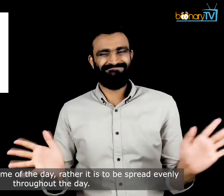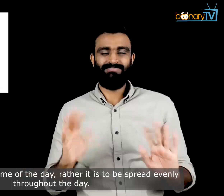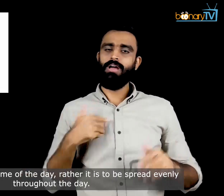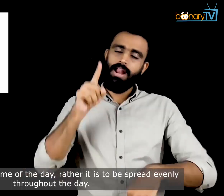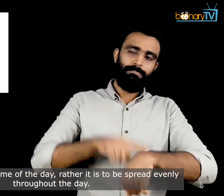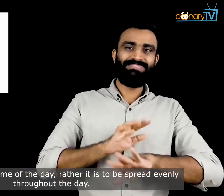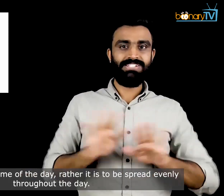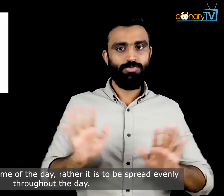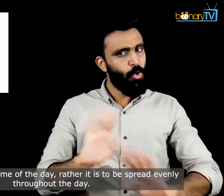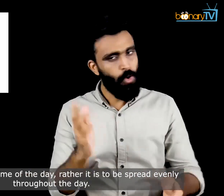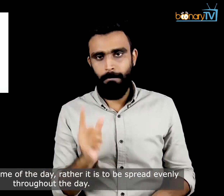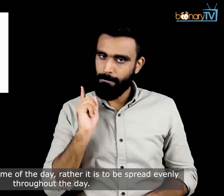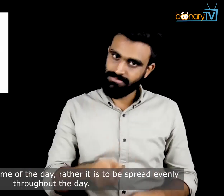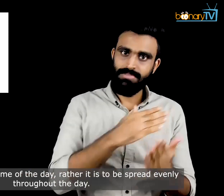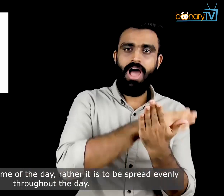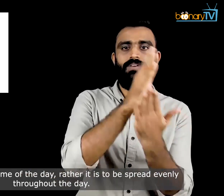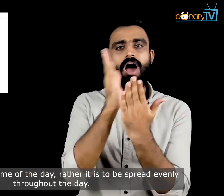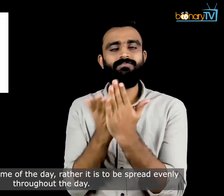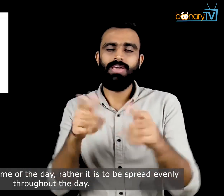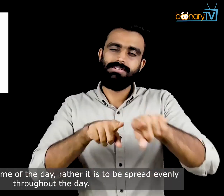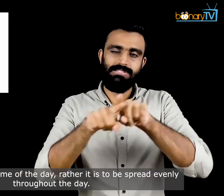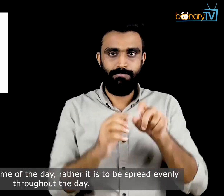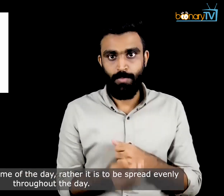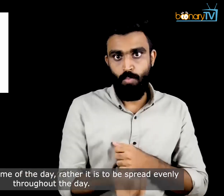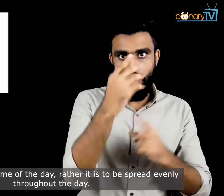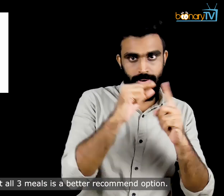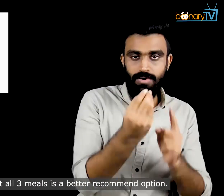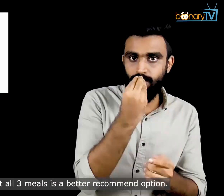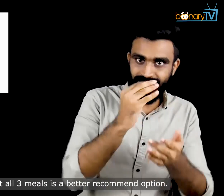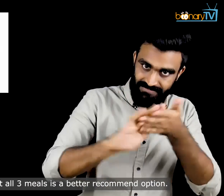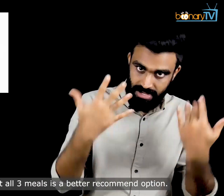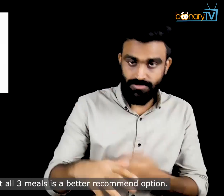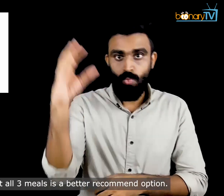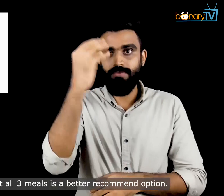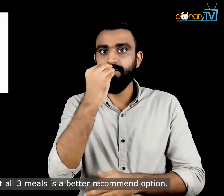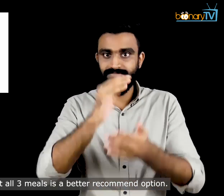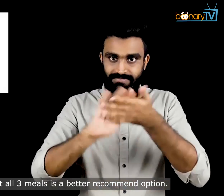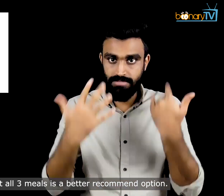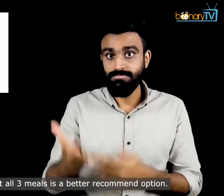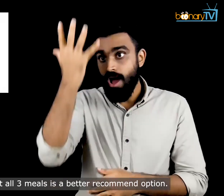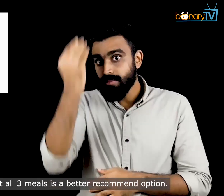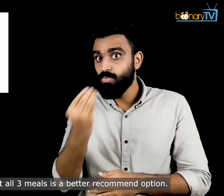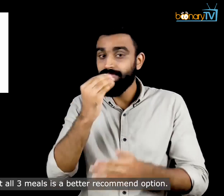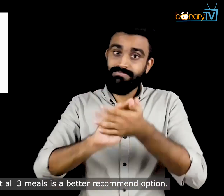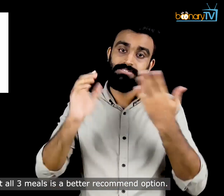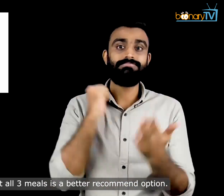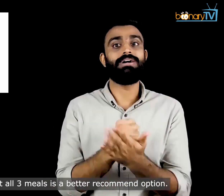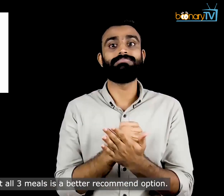rather it is to be spread evenly throughout the day having protein at all three meals is a better